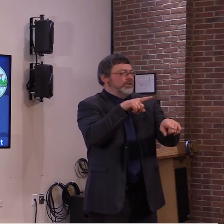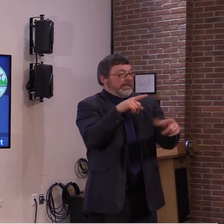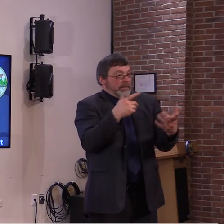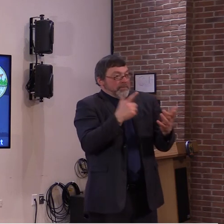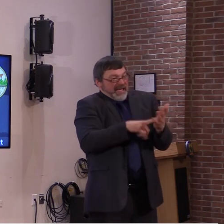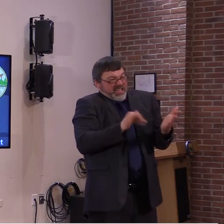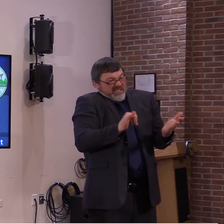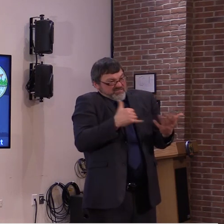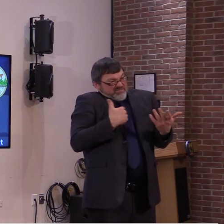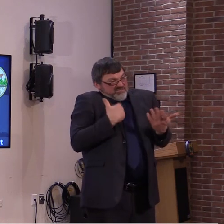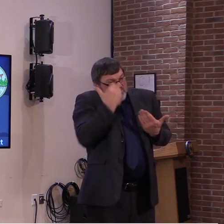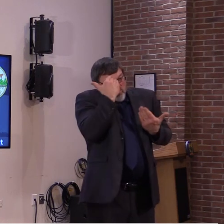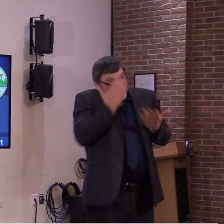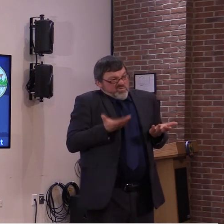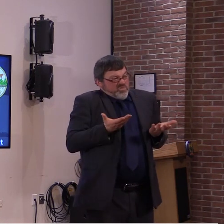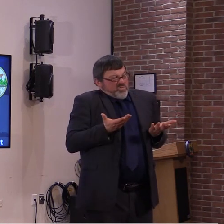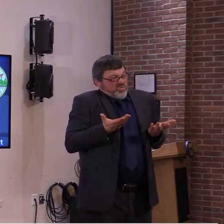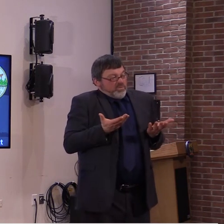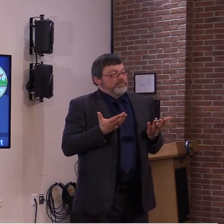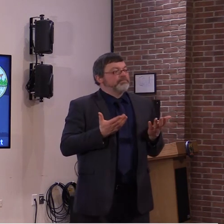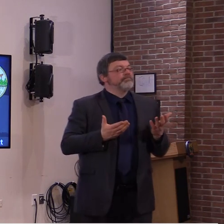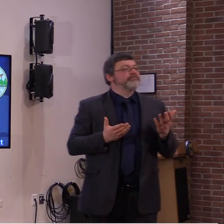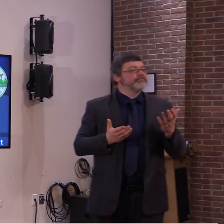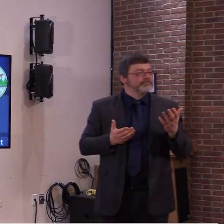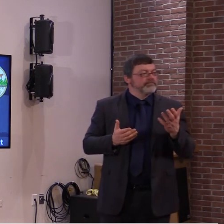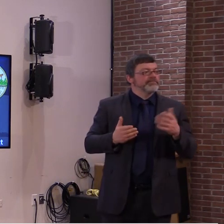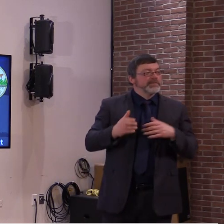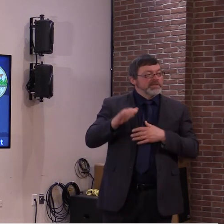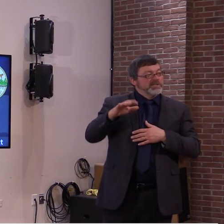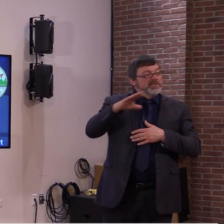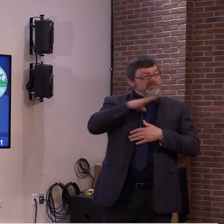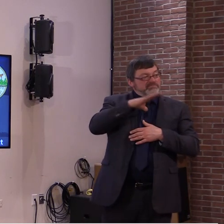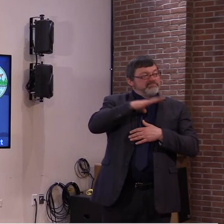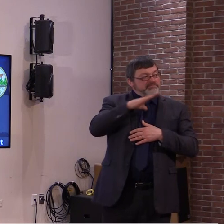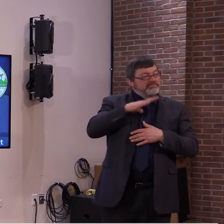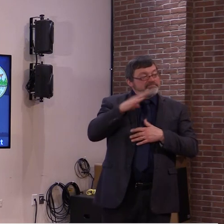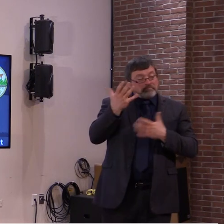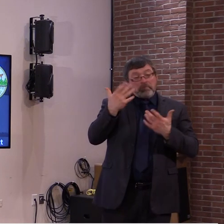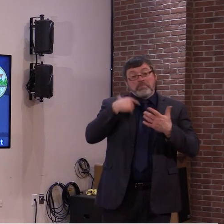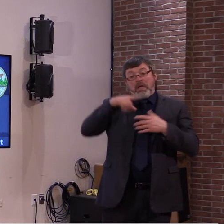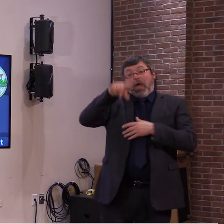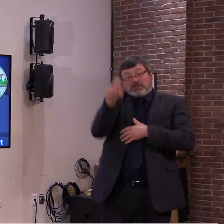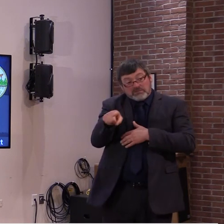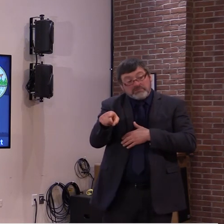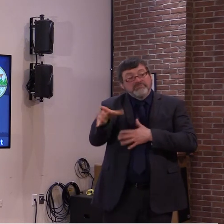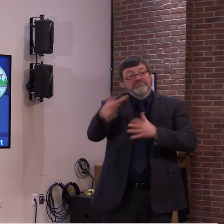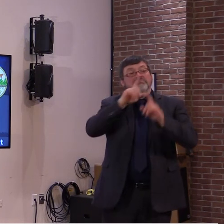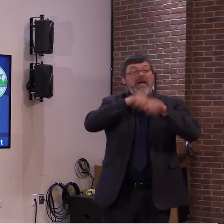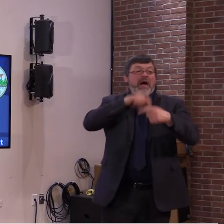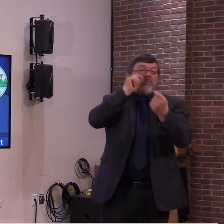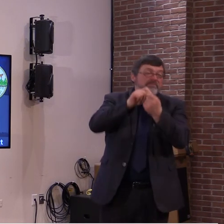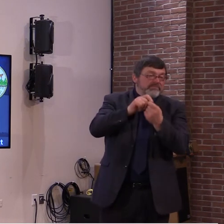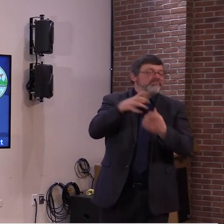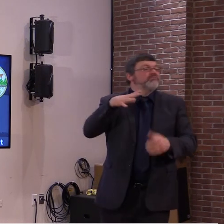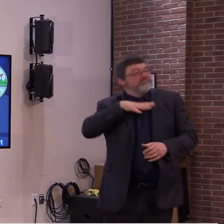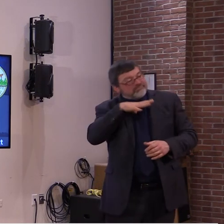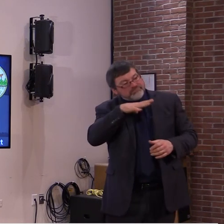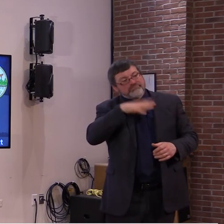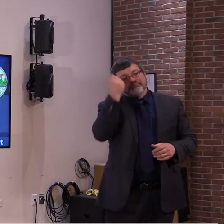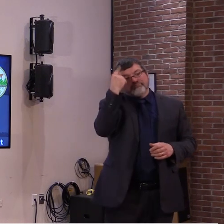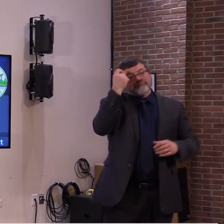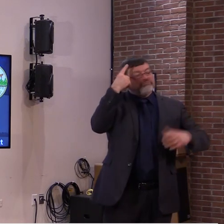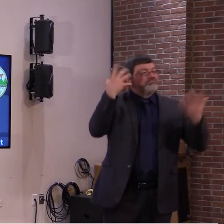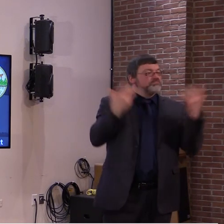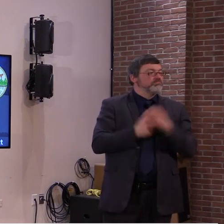No, I was asking, so if it's vague, that's what I wanted to know. I know with the